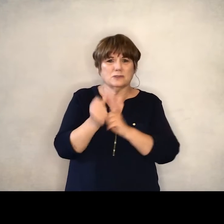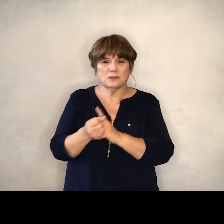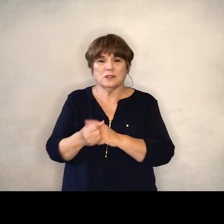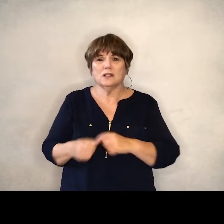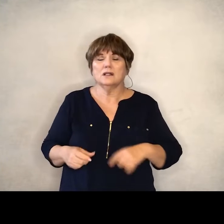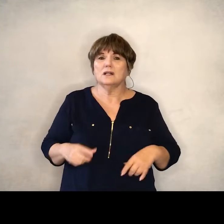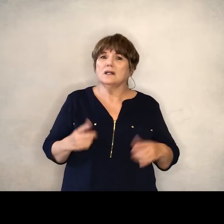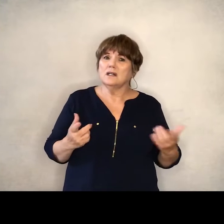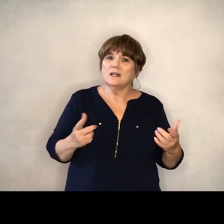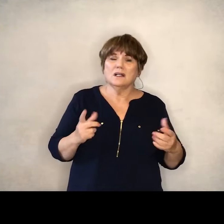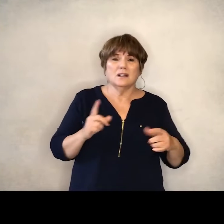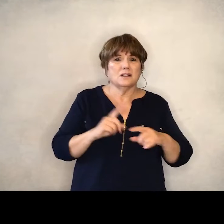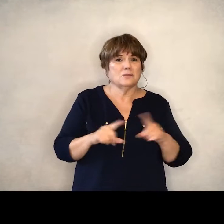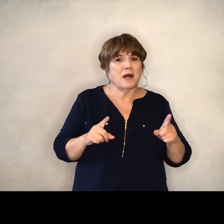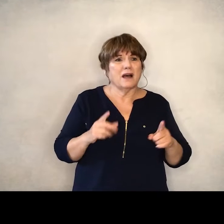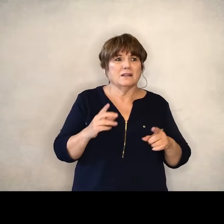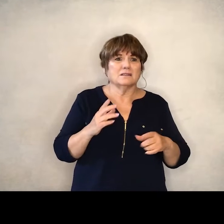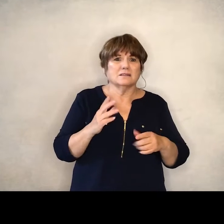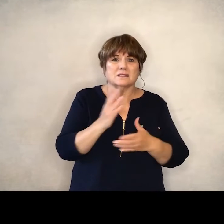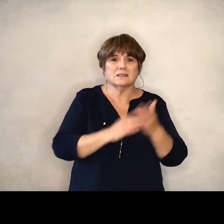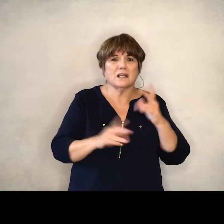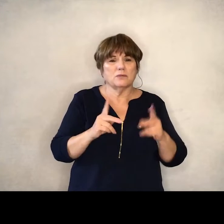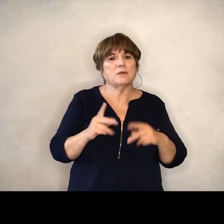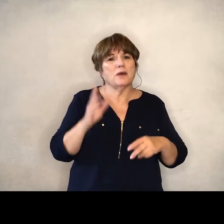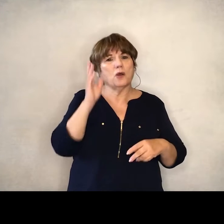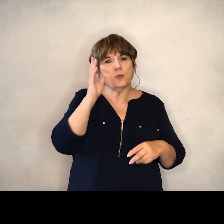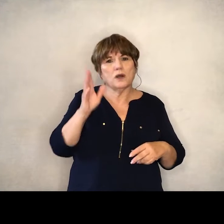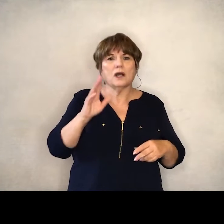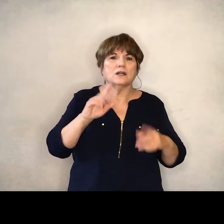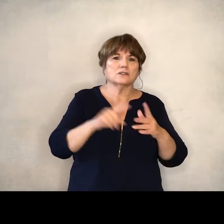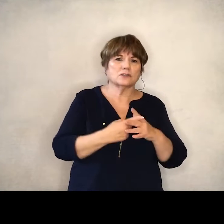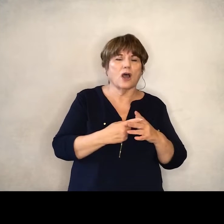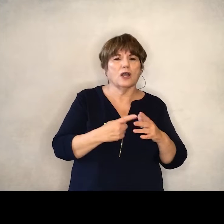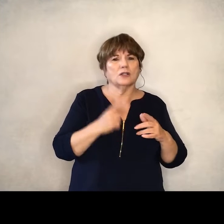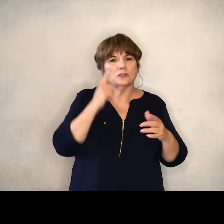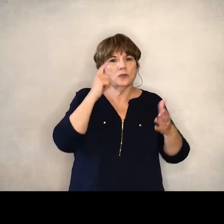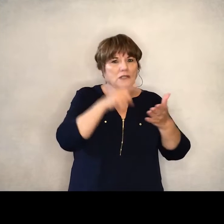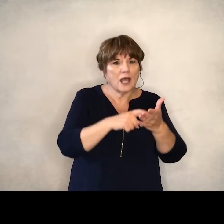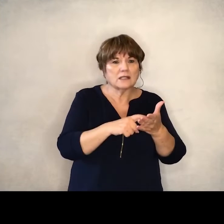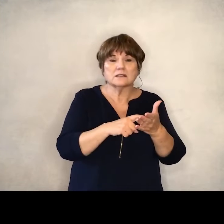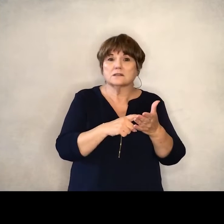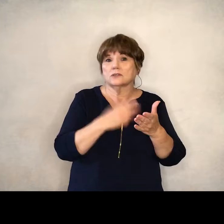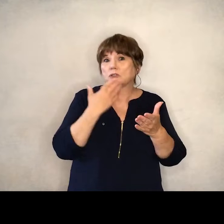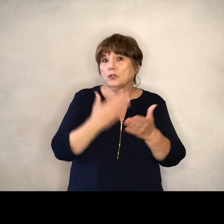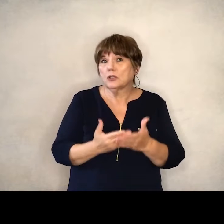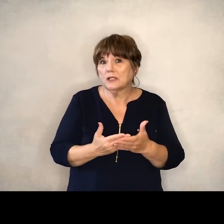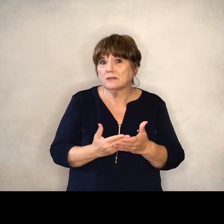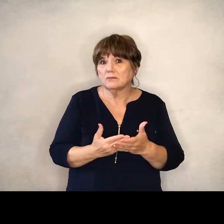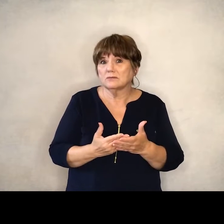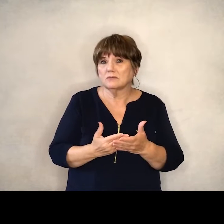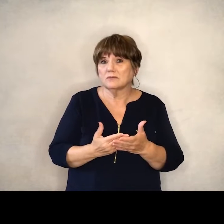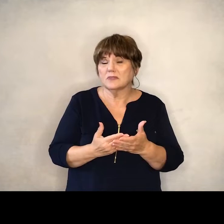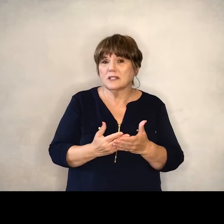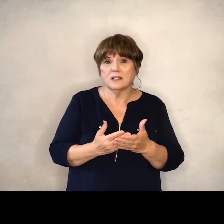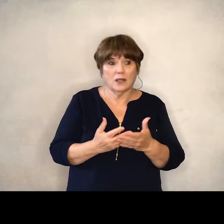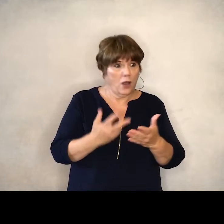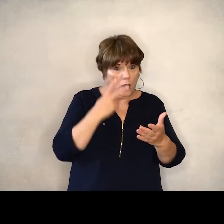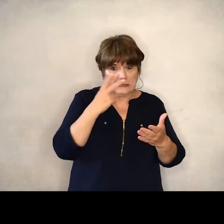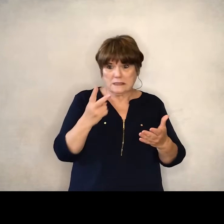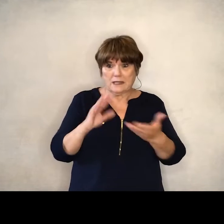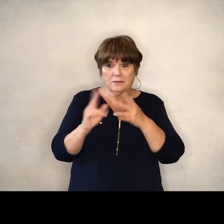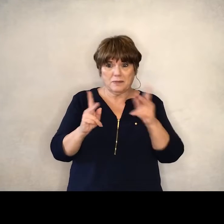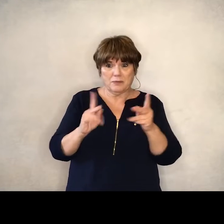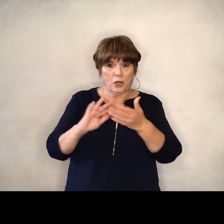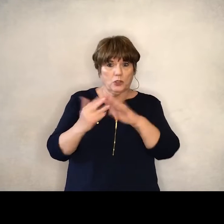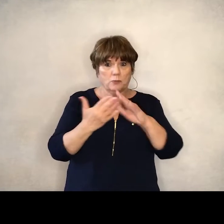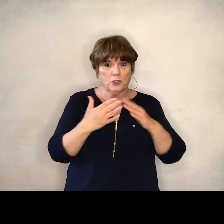happens that some people will predictably start to identify the good. Look at how the community has pulled together. Look at how we'll now